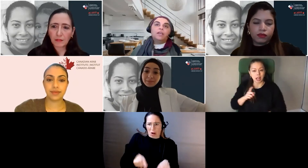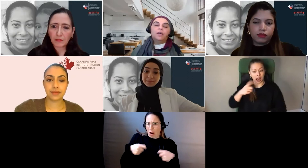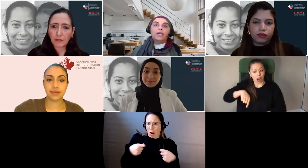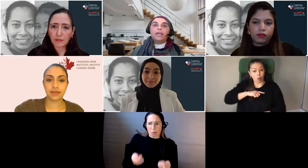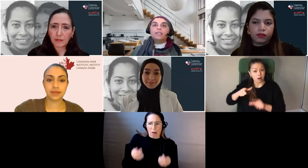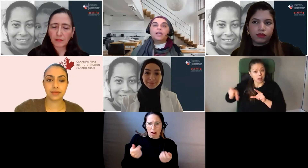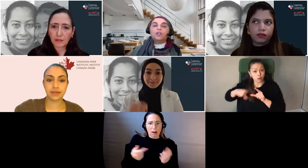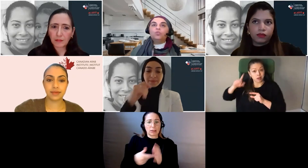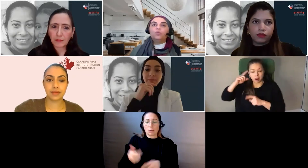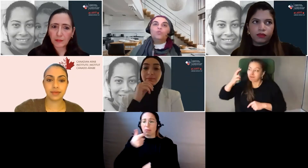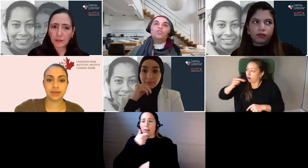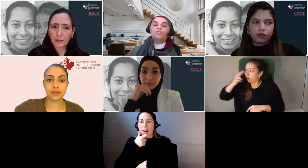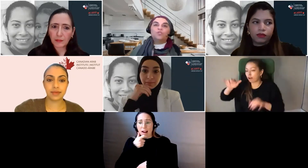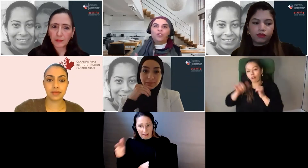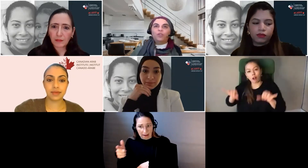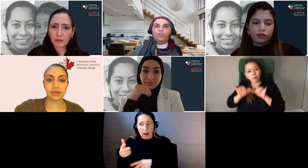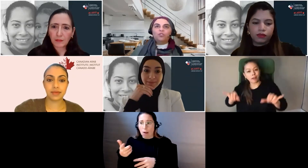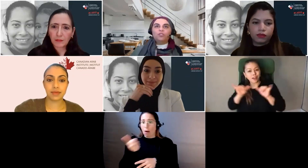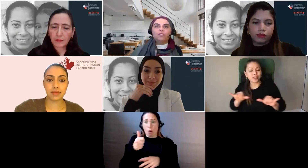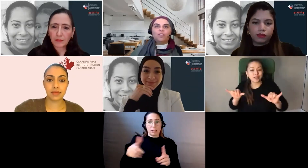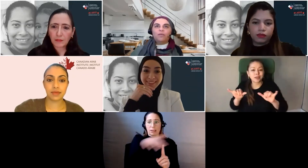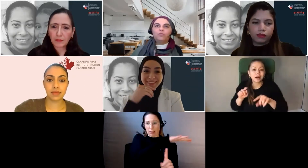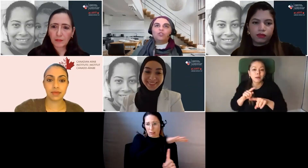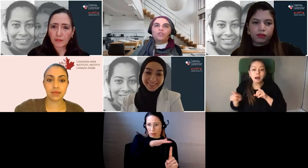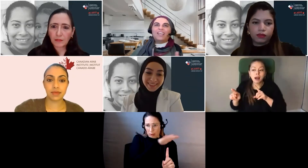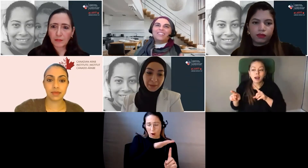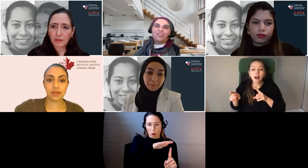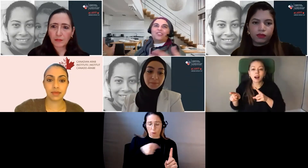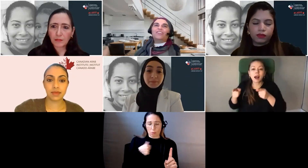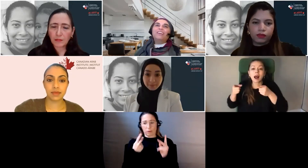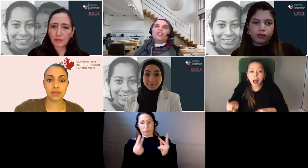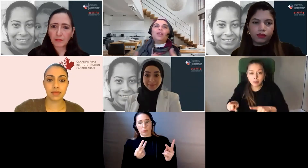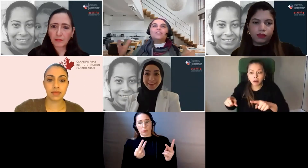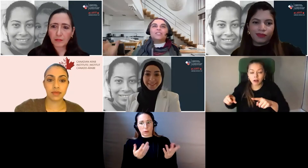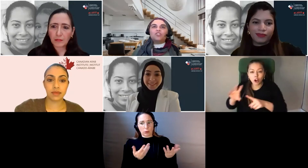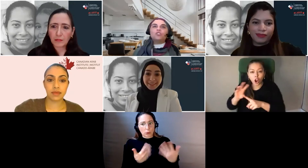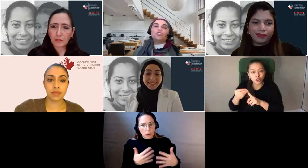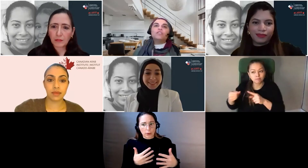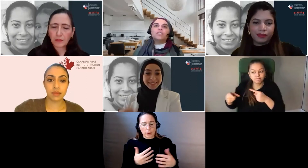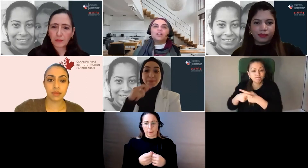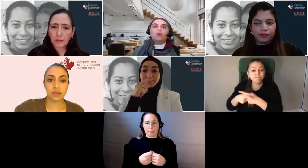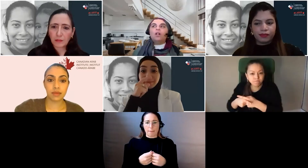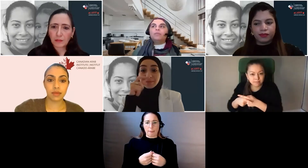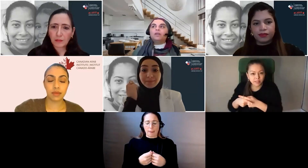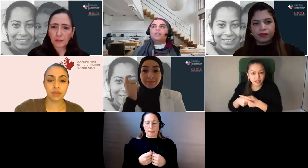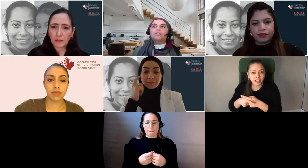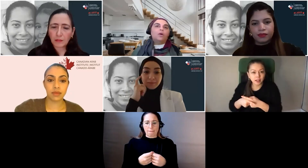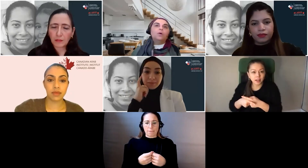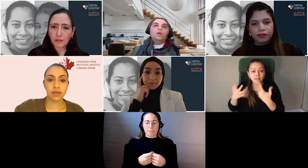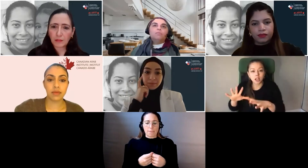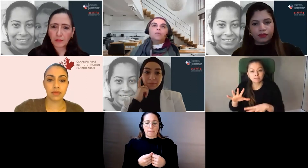seen cases that go to the children's aids and children, like children's services and all,